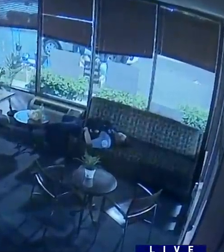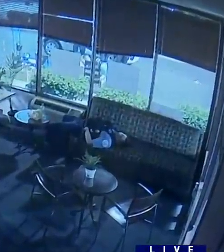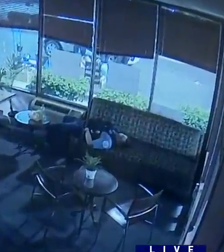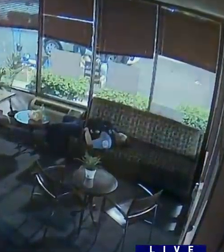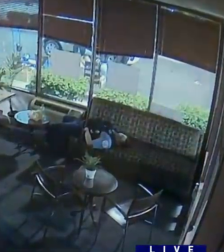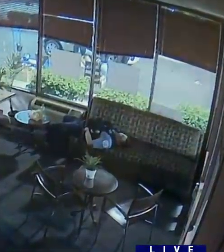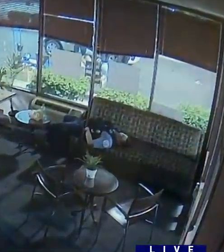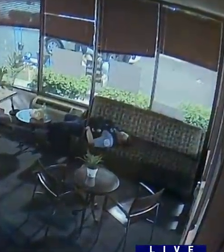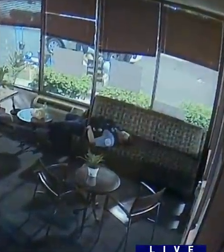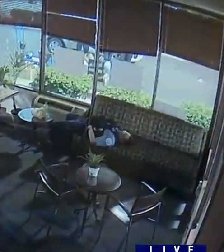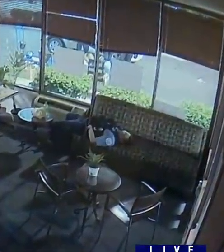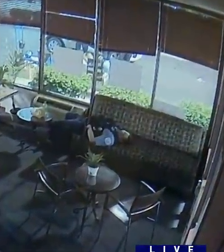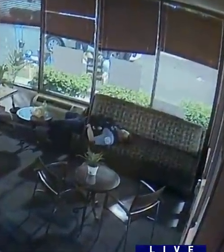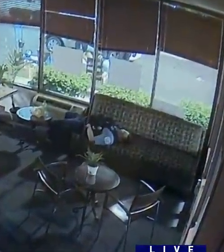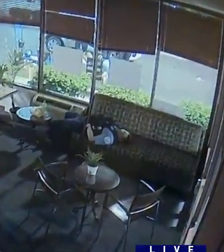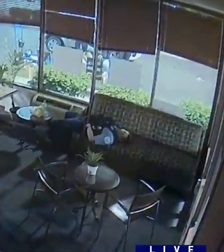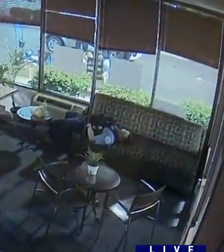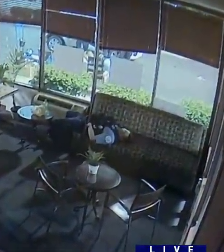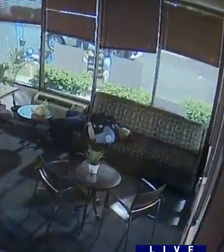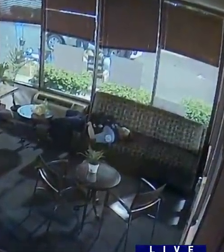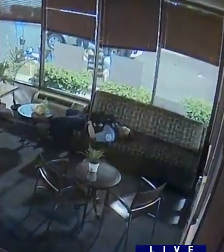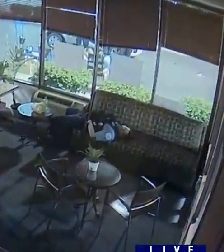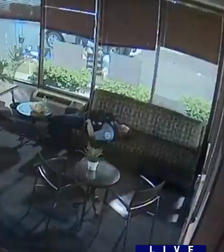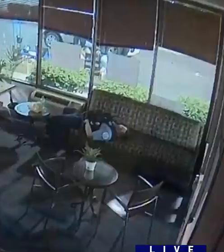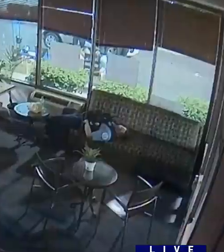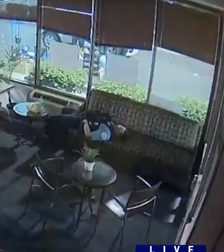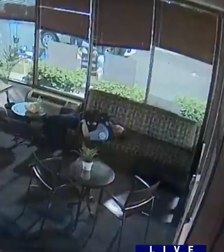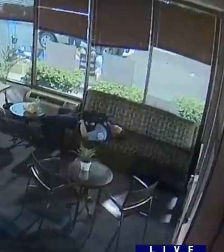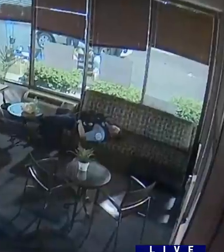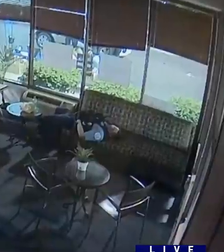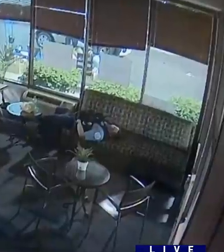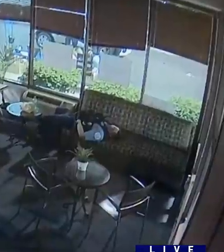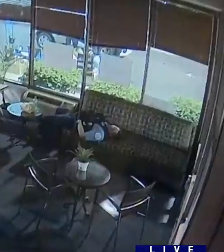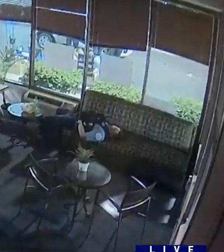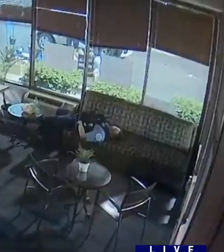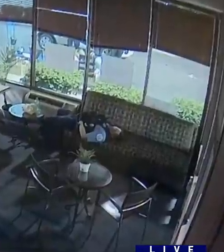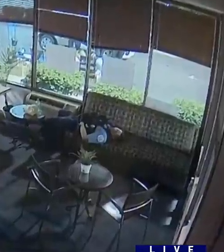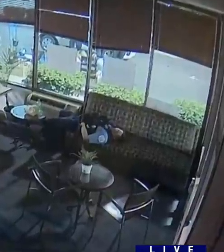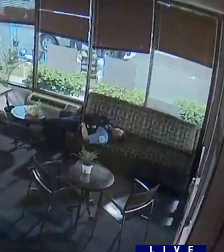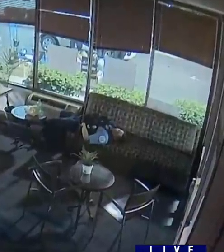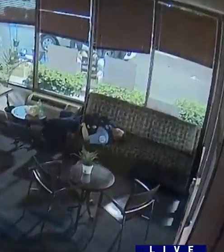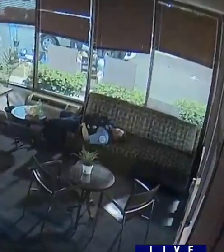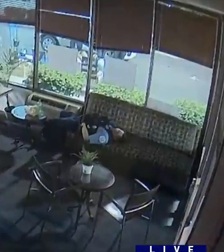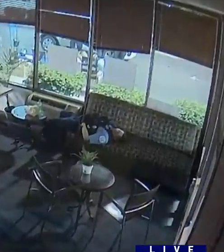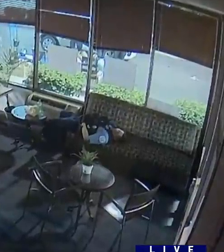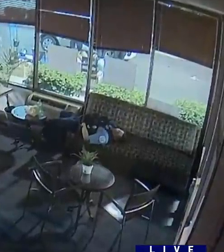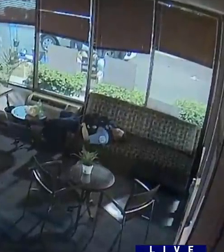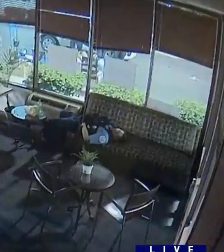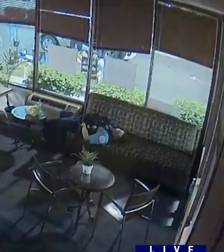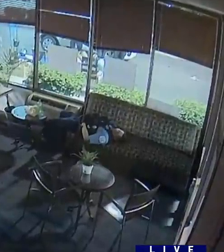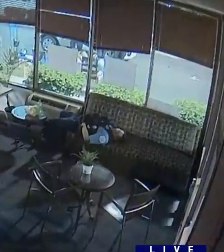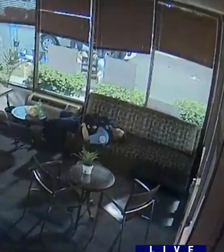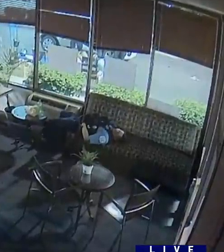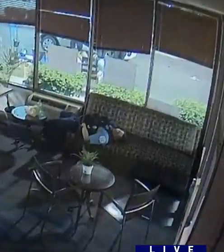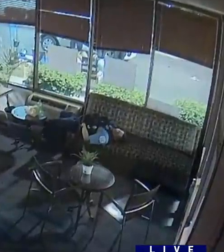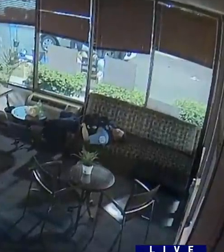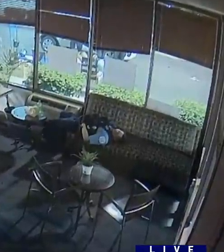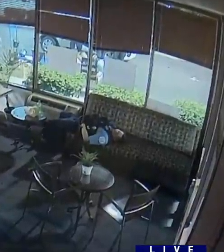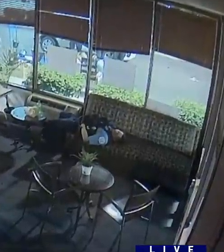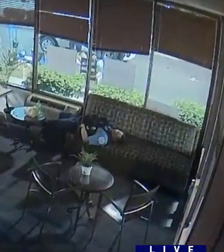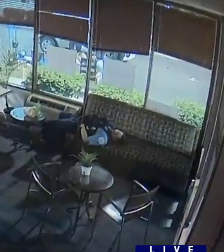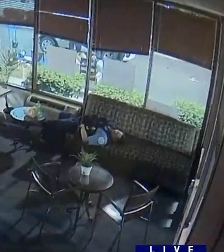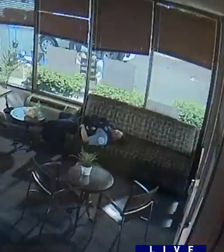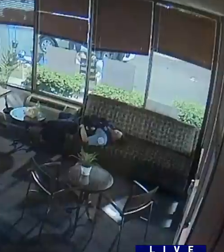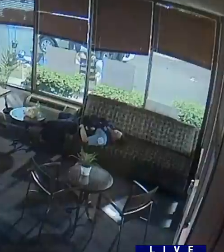being criticized for it, for praising our officers for their hard work, for their restraint, for de-escalation in the vast majority